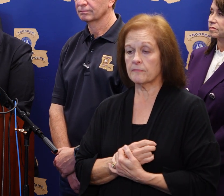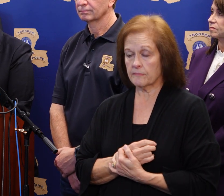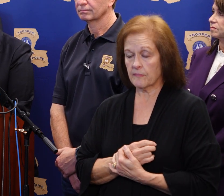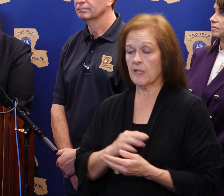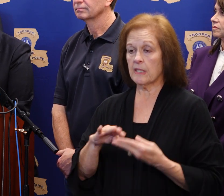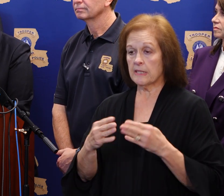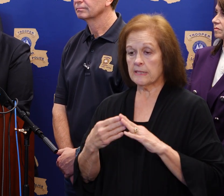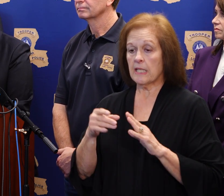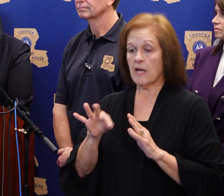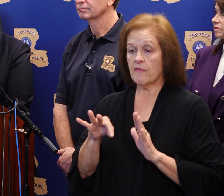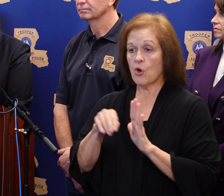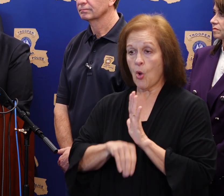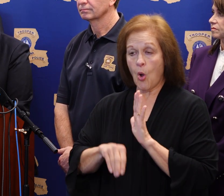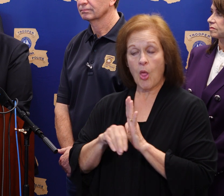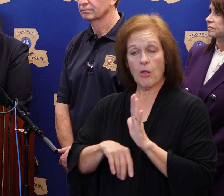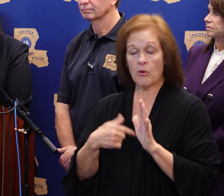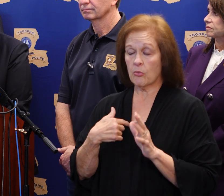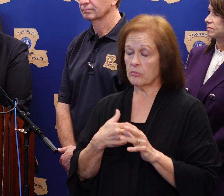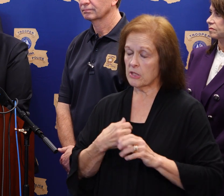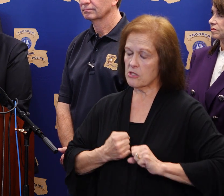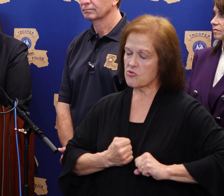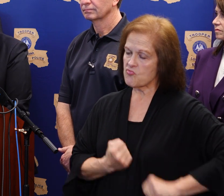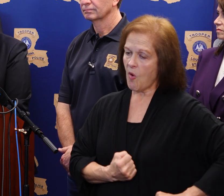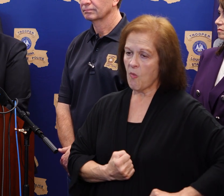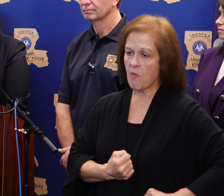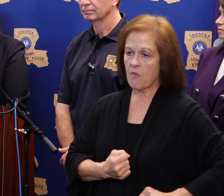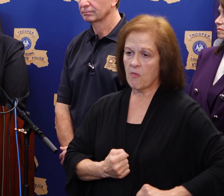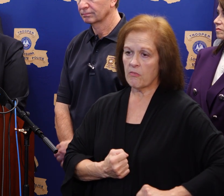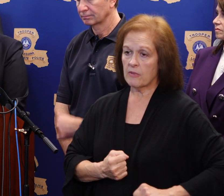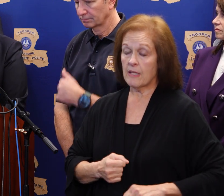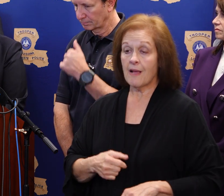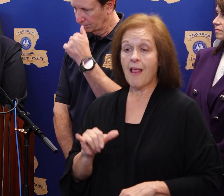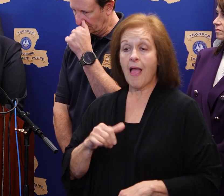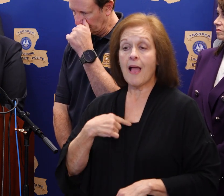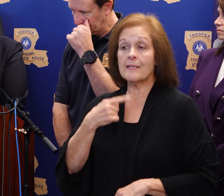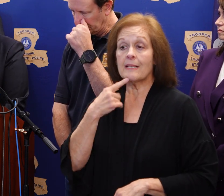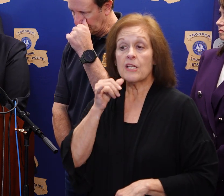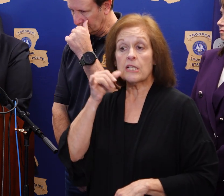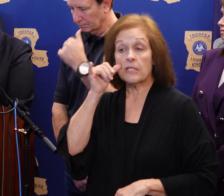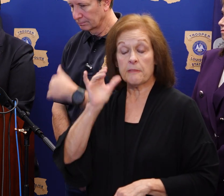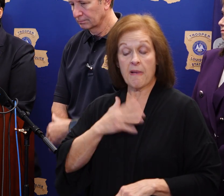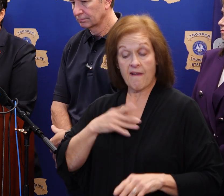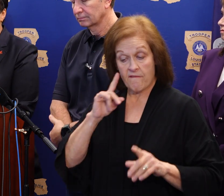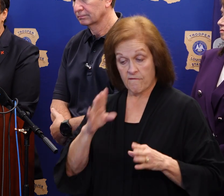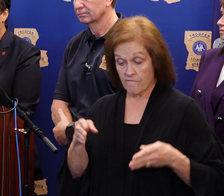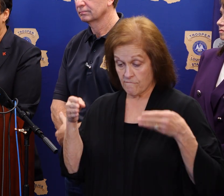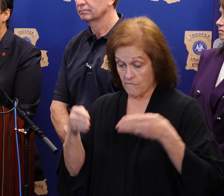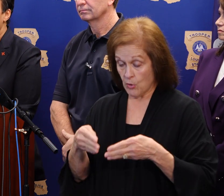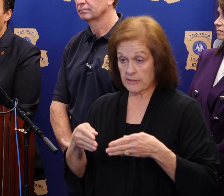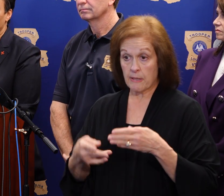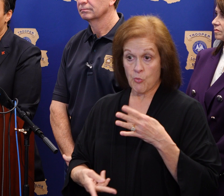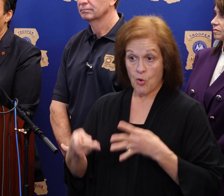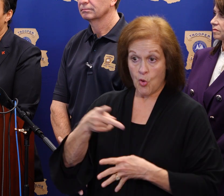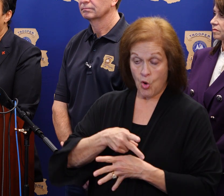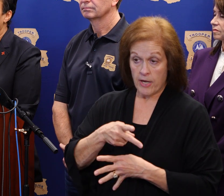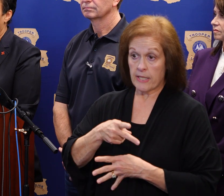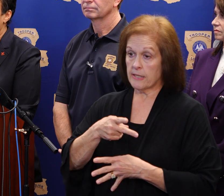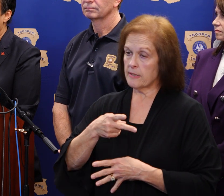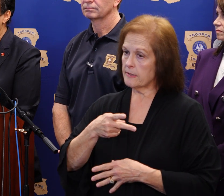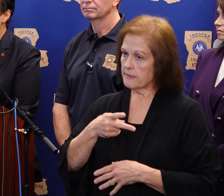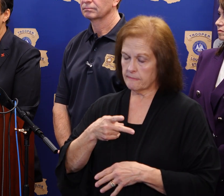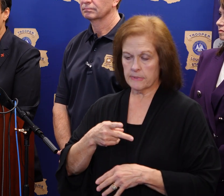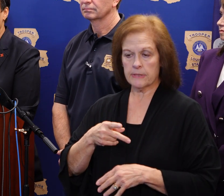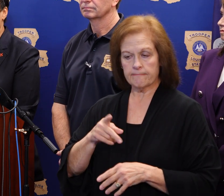the city of New Orleans, we're resilient. And as I stated on yesterday, my focus in terms of a priority has been on